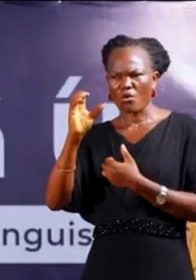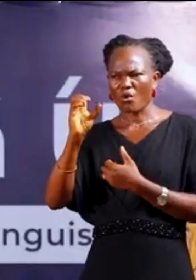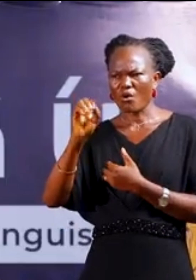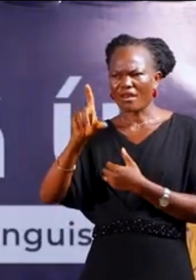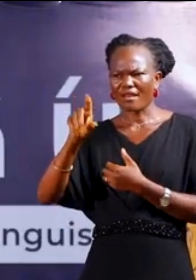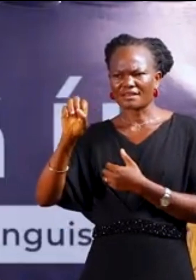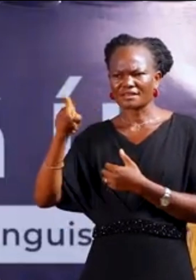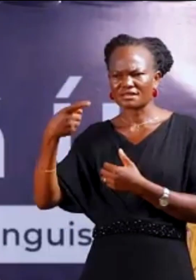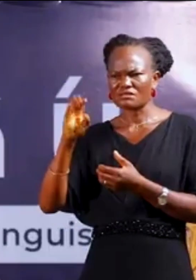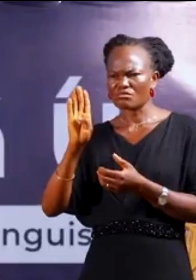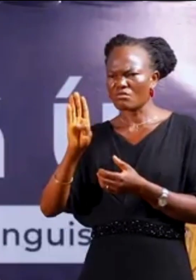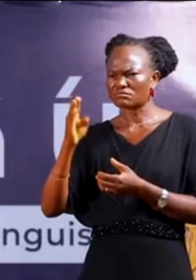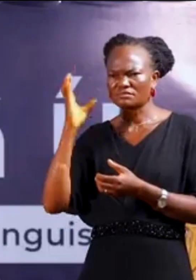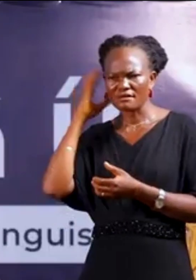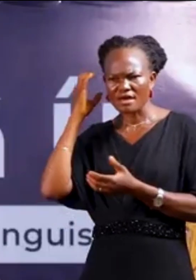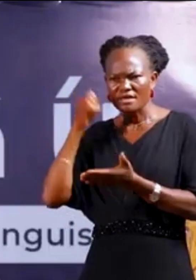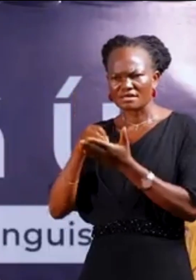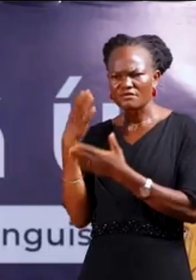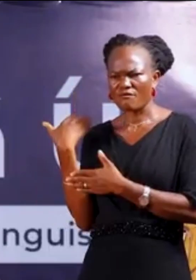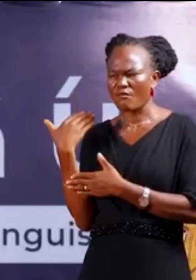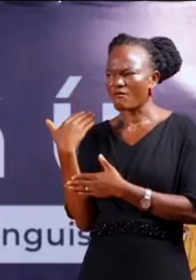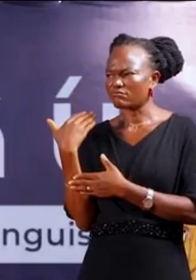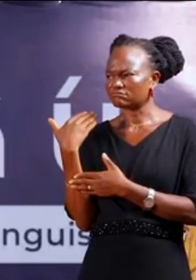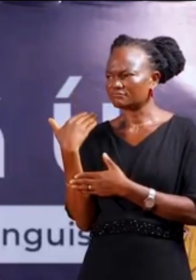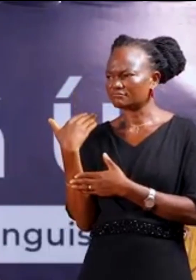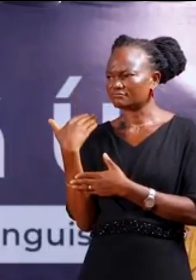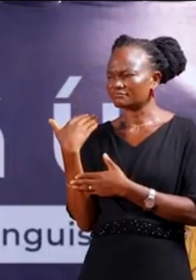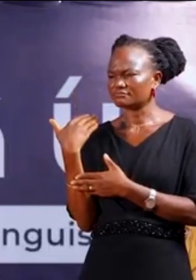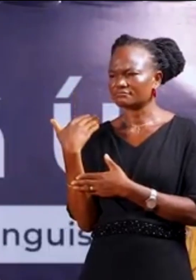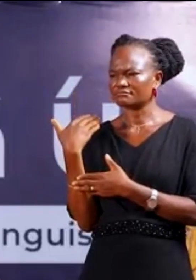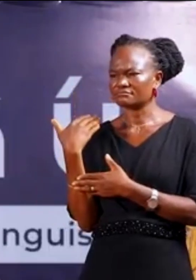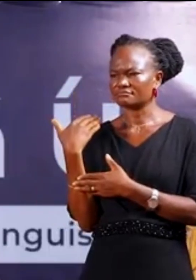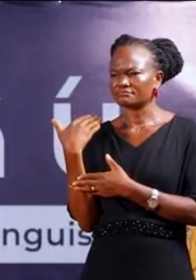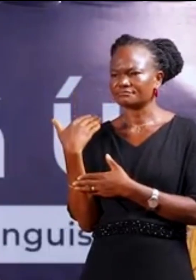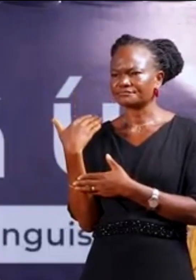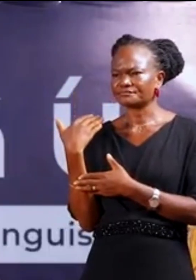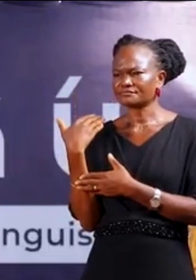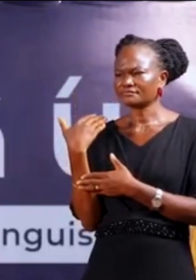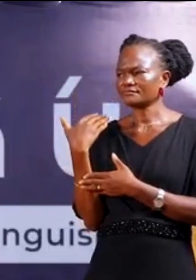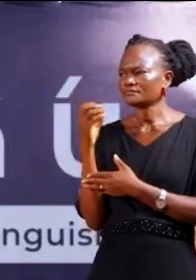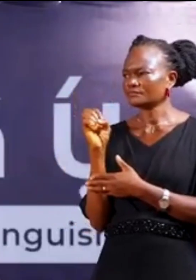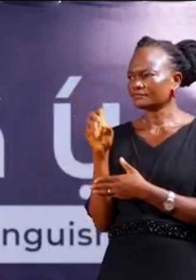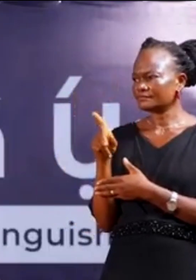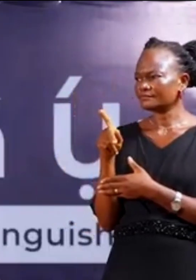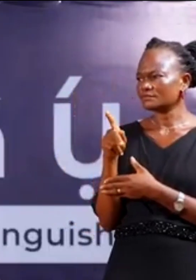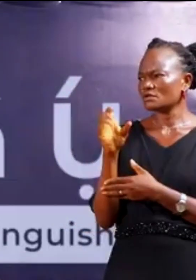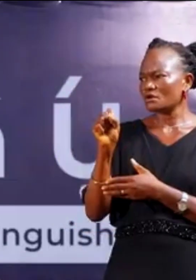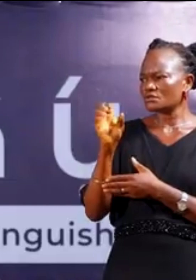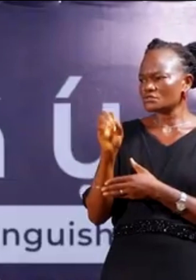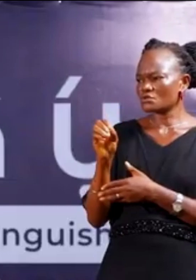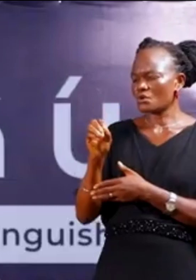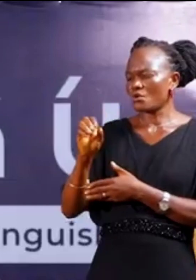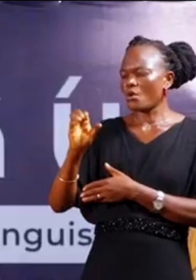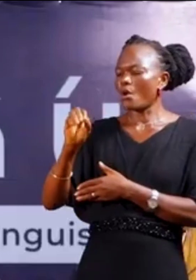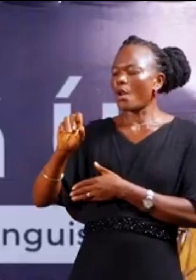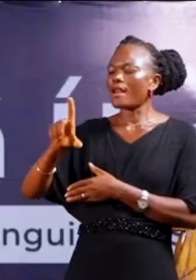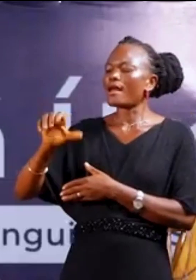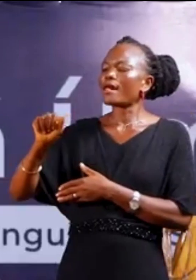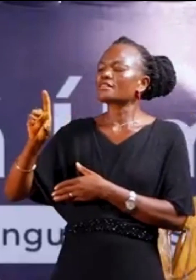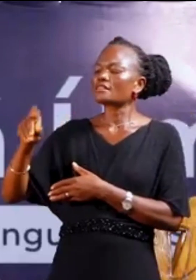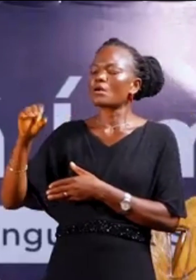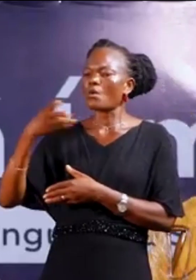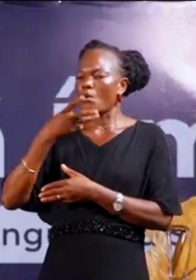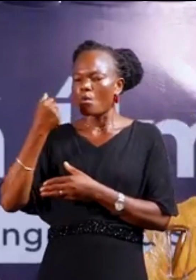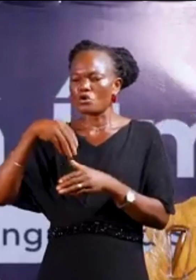Equiano? Right? No? Okay. So Olaudia Equiano